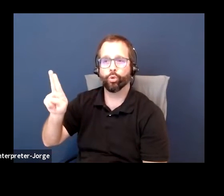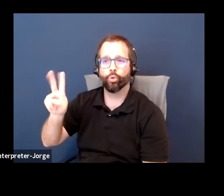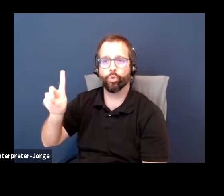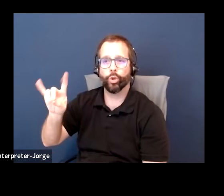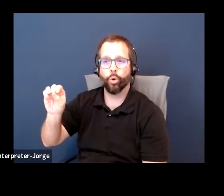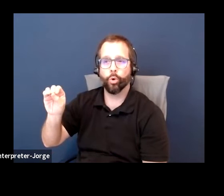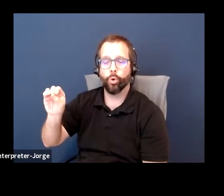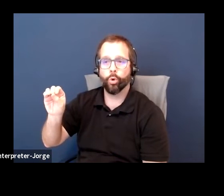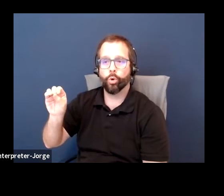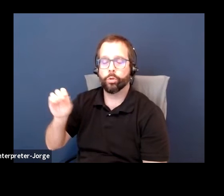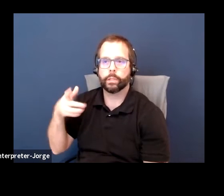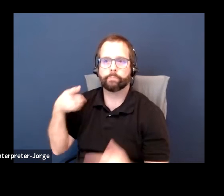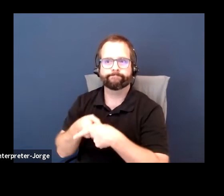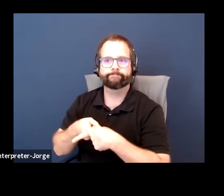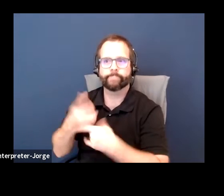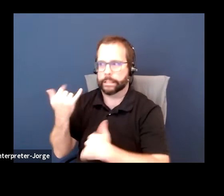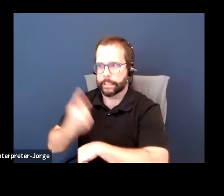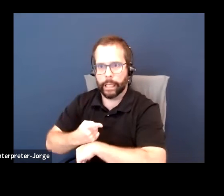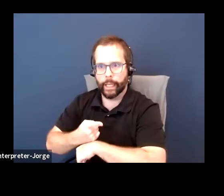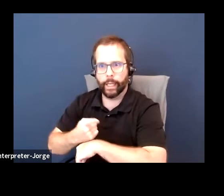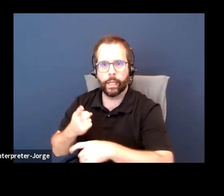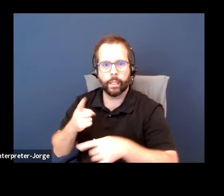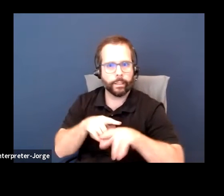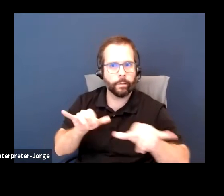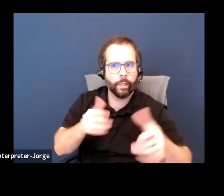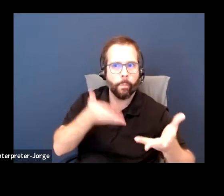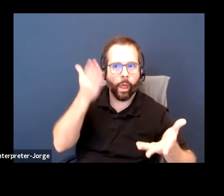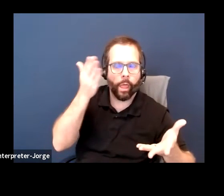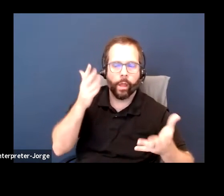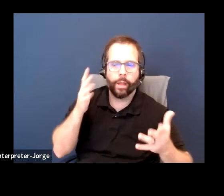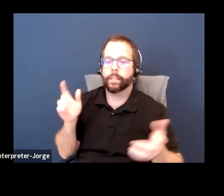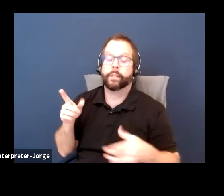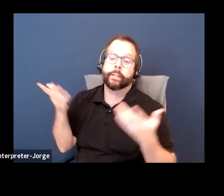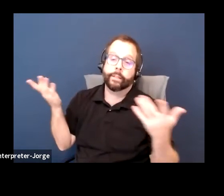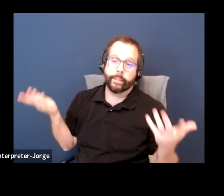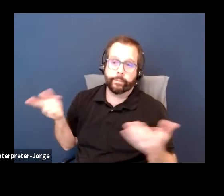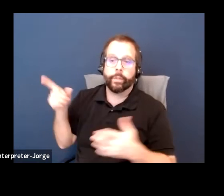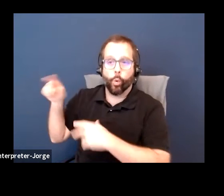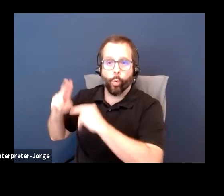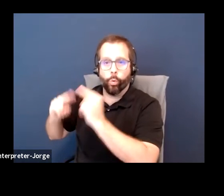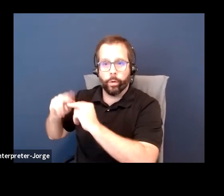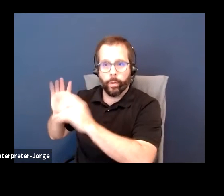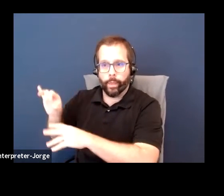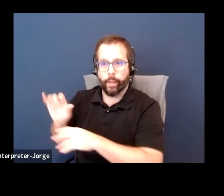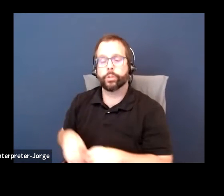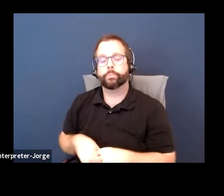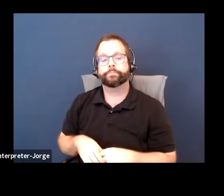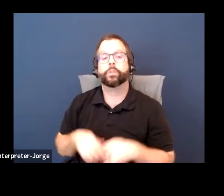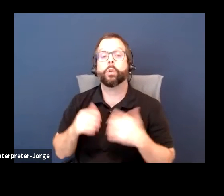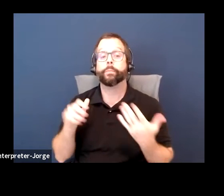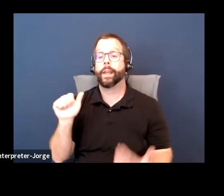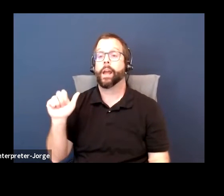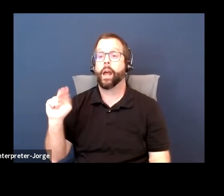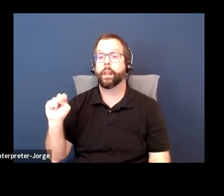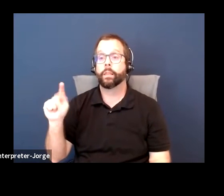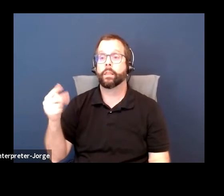are working on that. So a couple of the things that with Anthem that we've